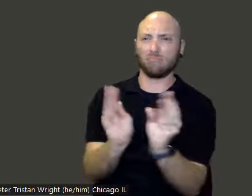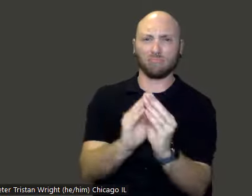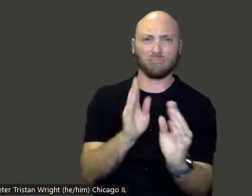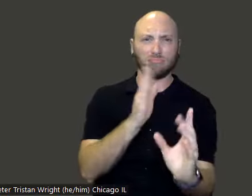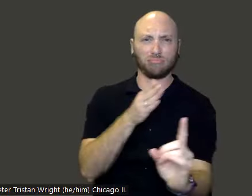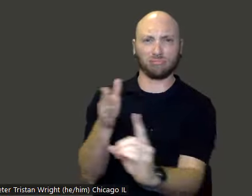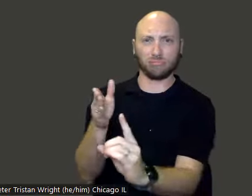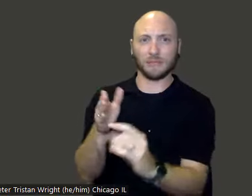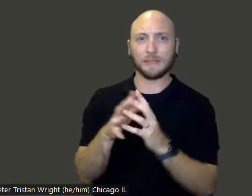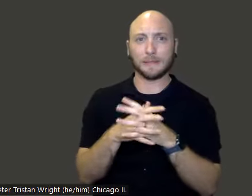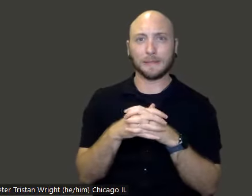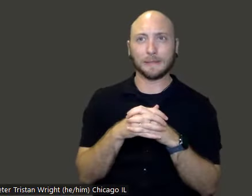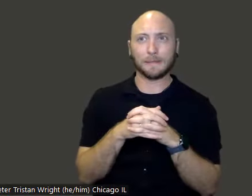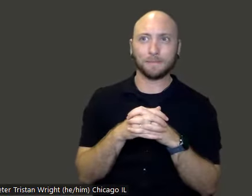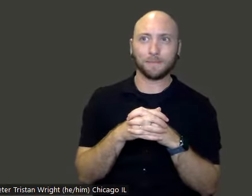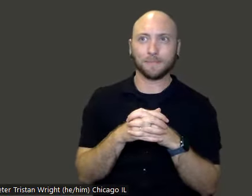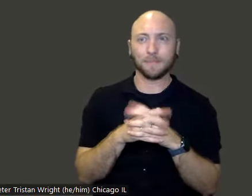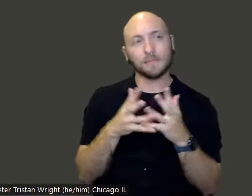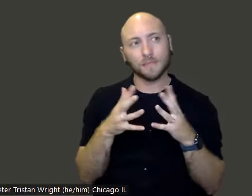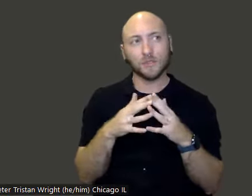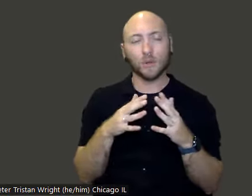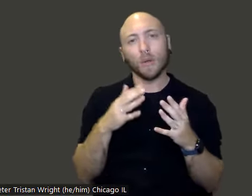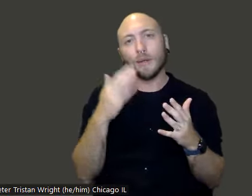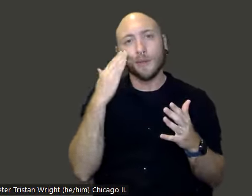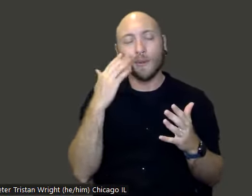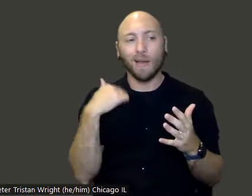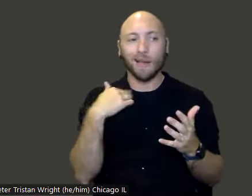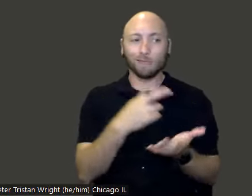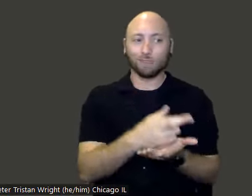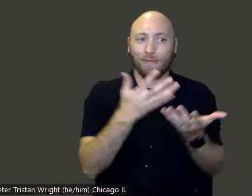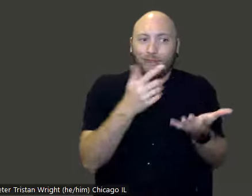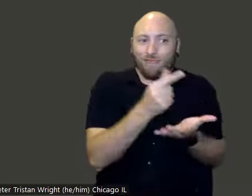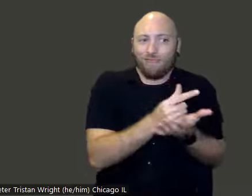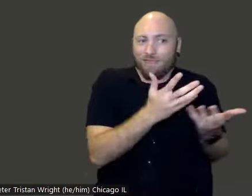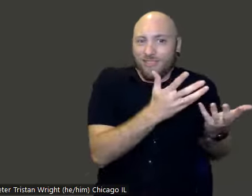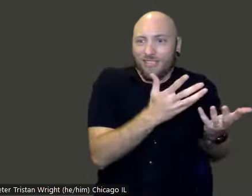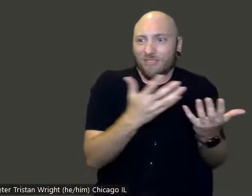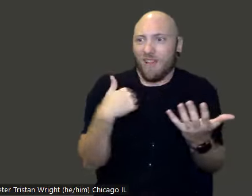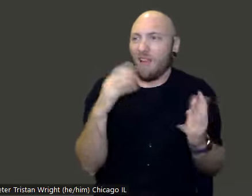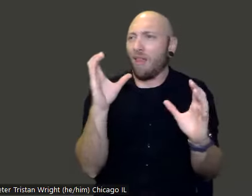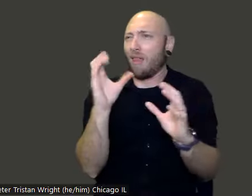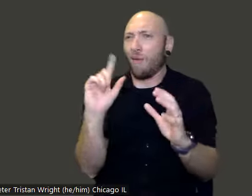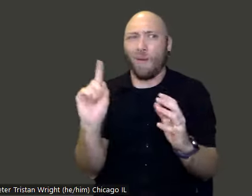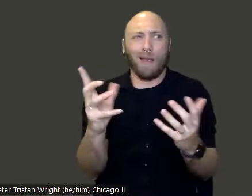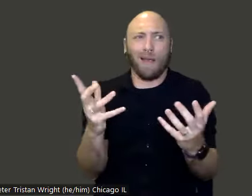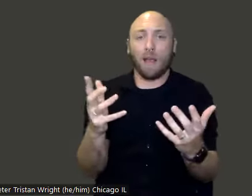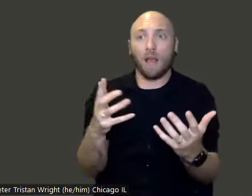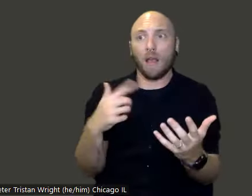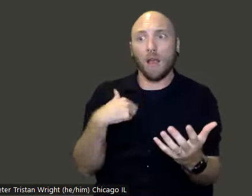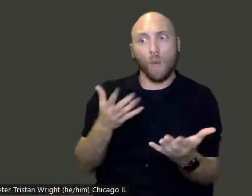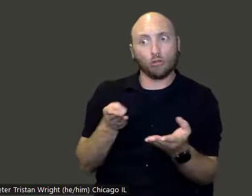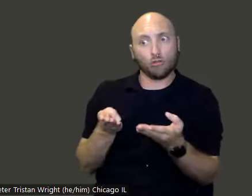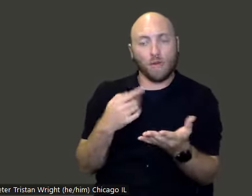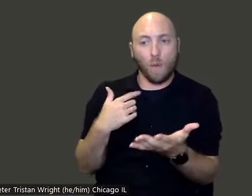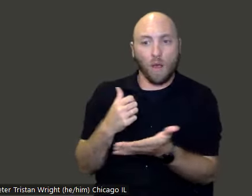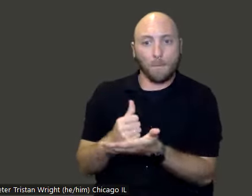this rehab or whatever to go to. And I was looking for kind of a place to really be of service, and I found a